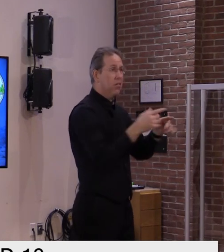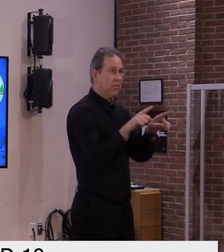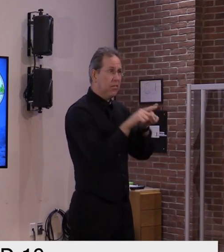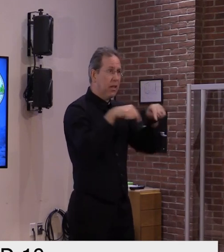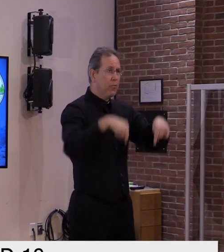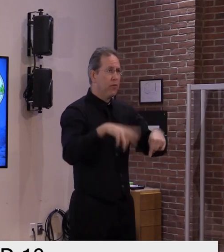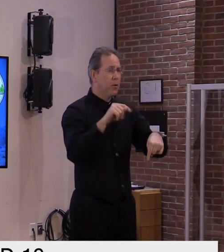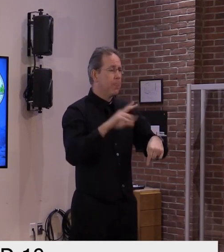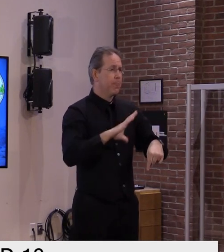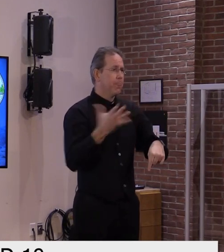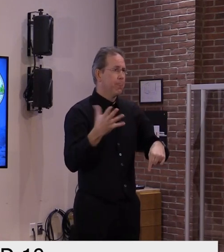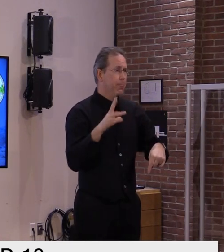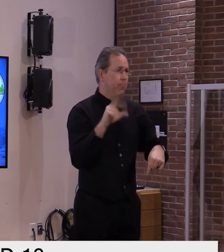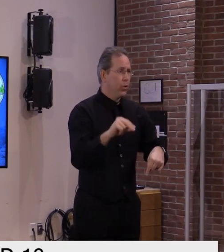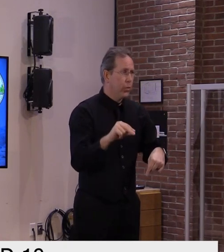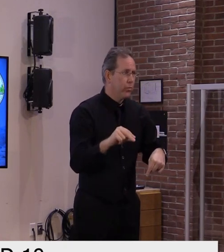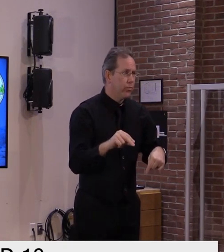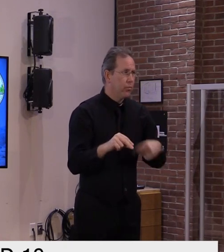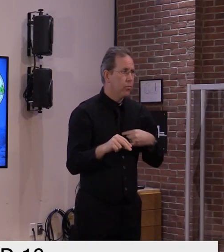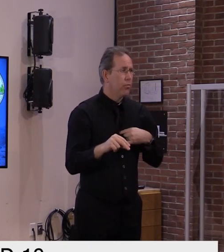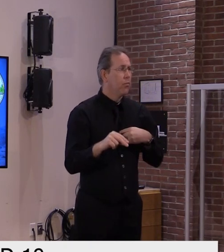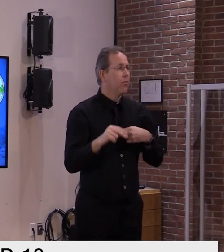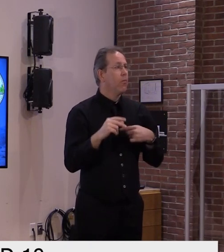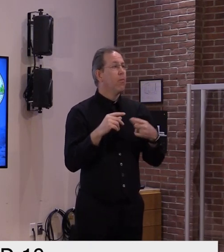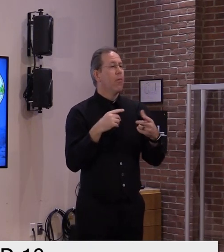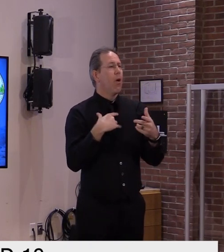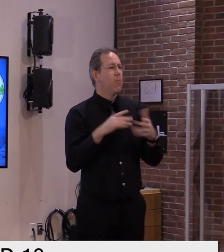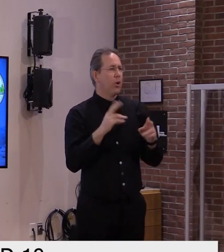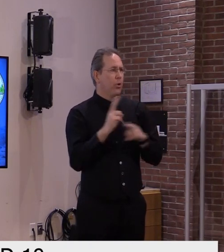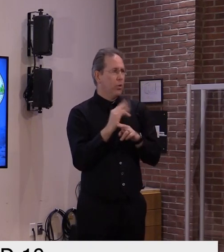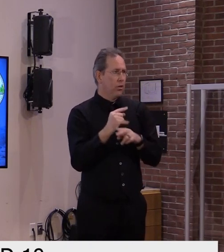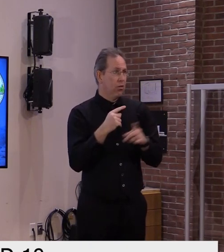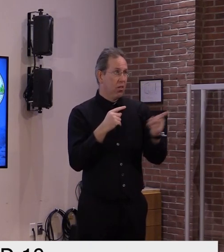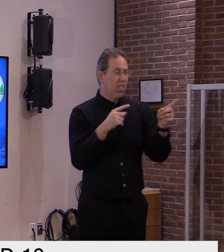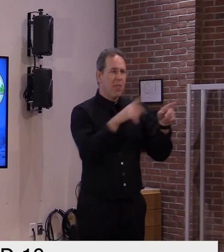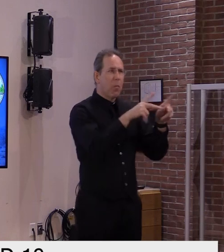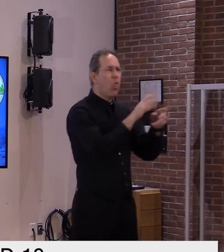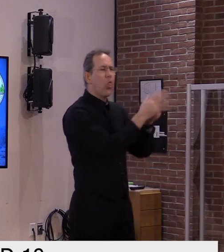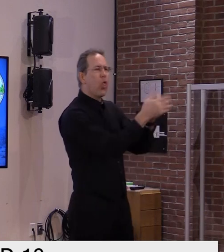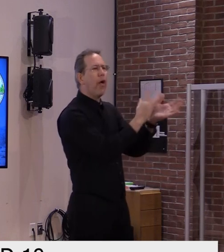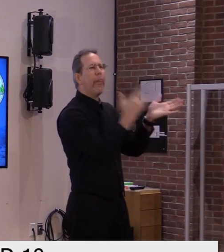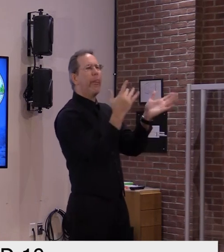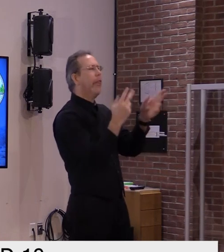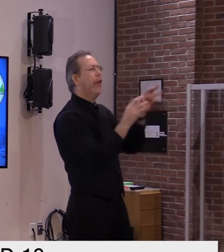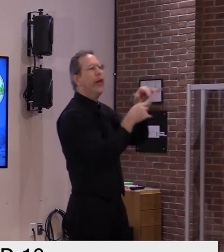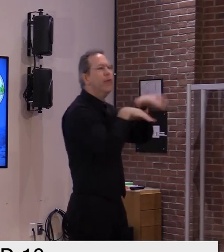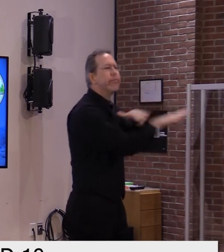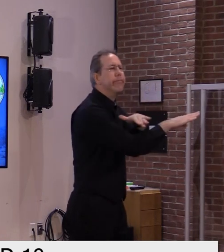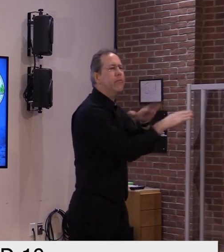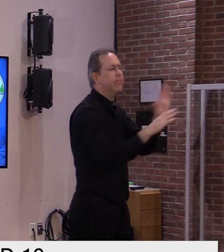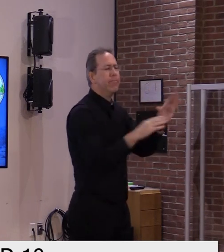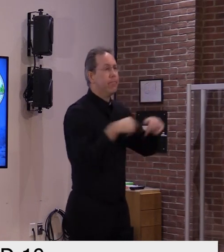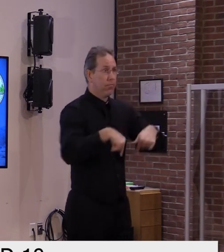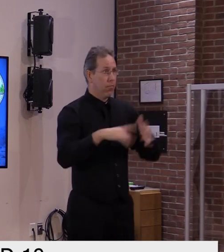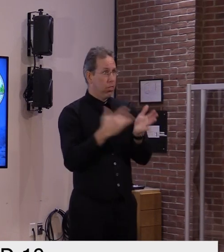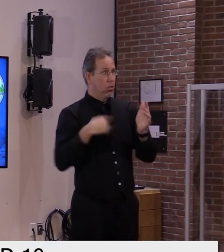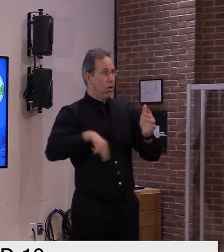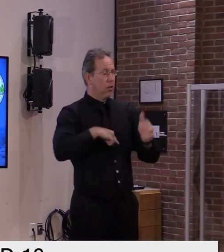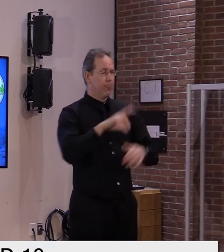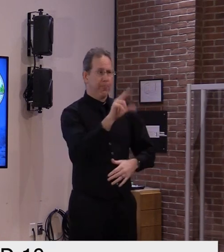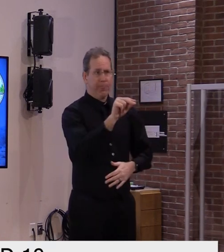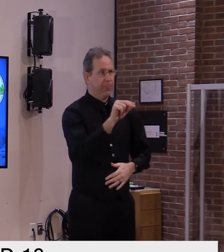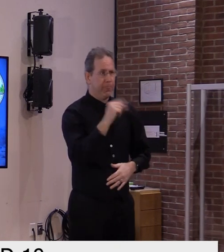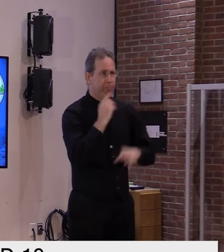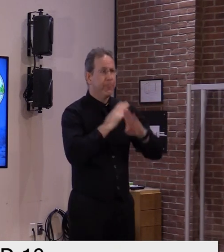government. And they're using some of those who have strong feelings, but not